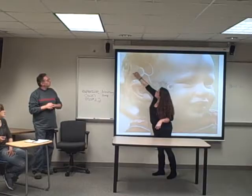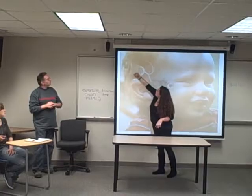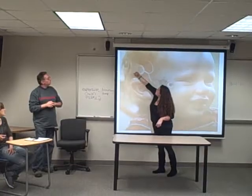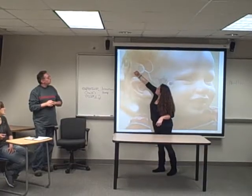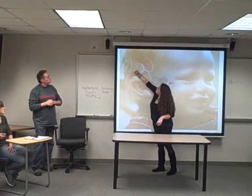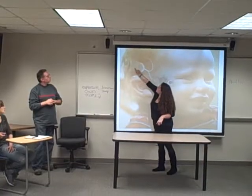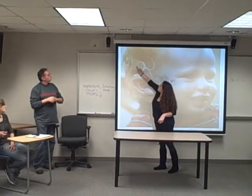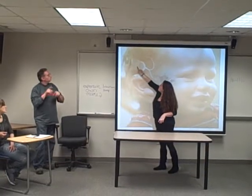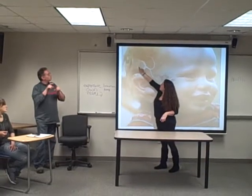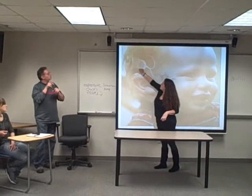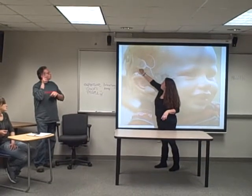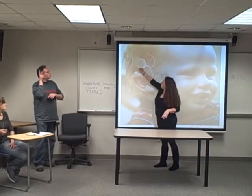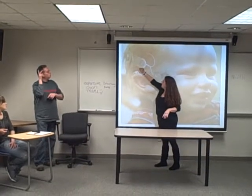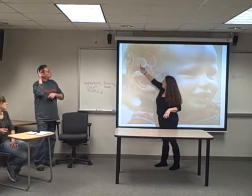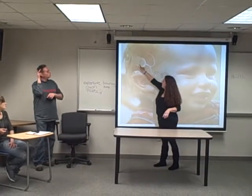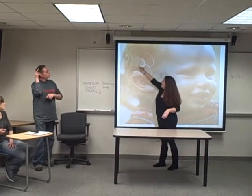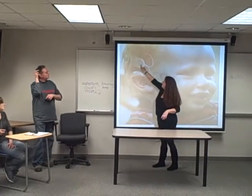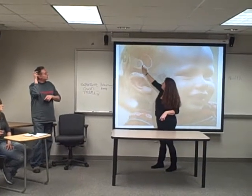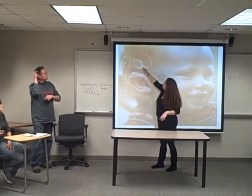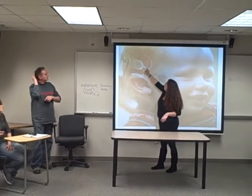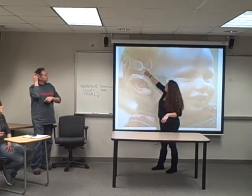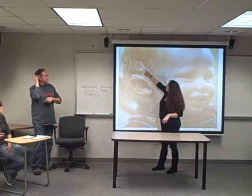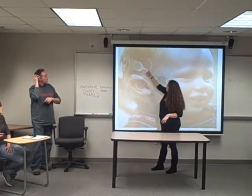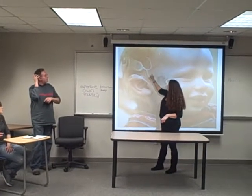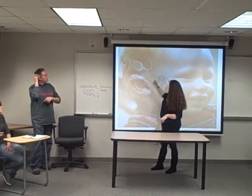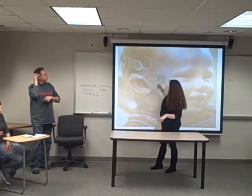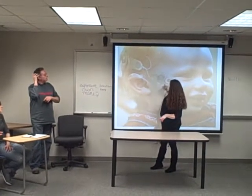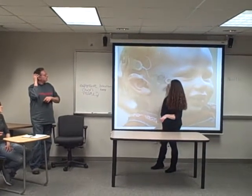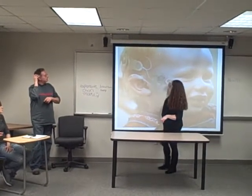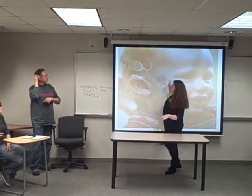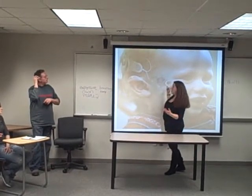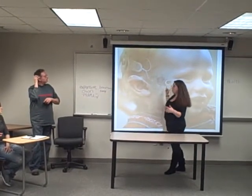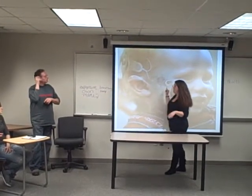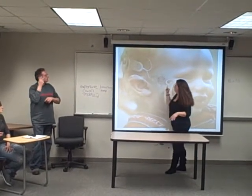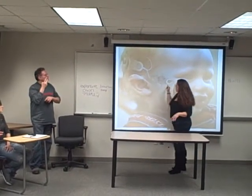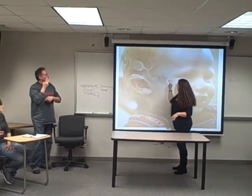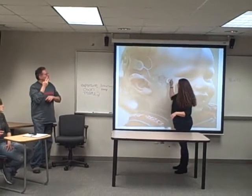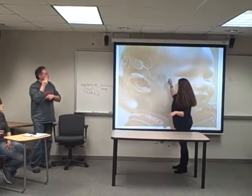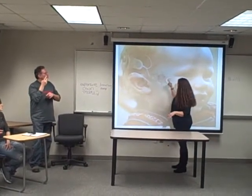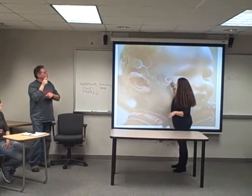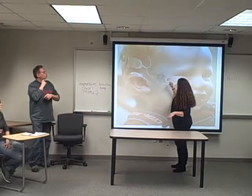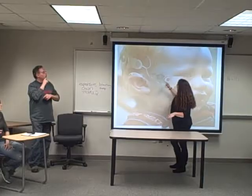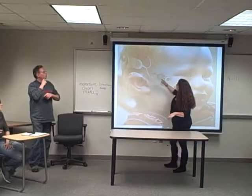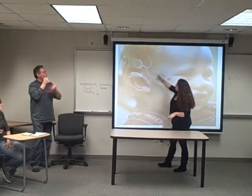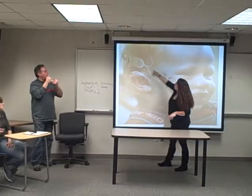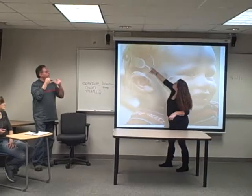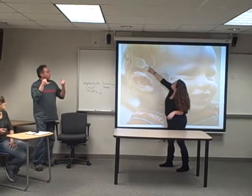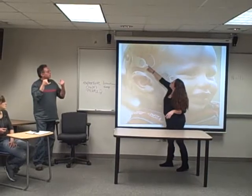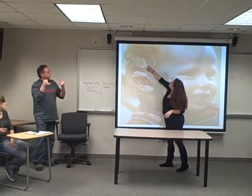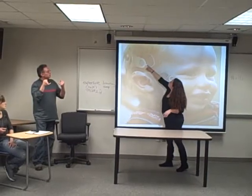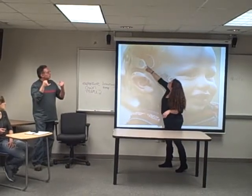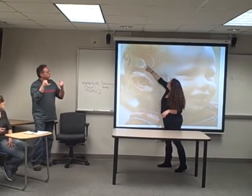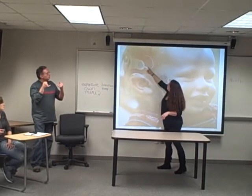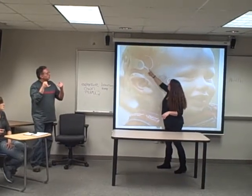is also a receiver that picks up the sound. And then there's 2 kind of rubbery threads that